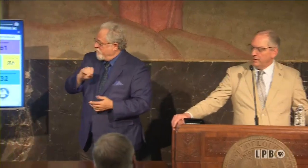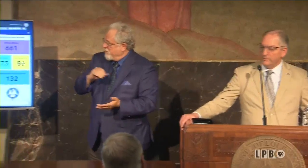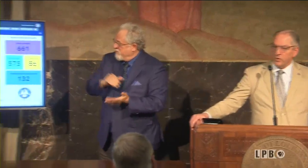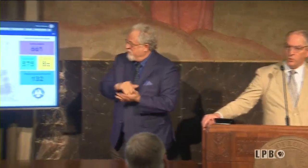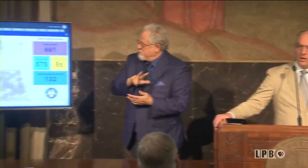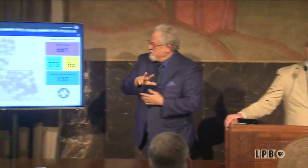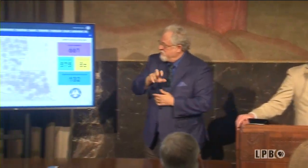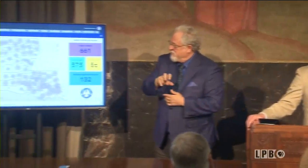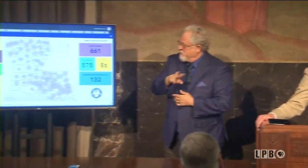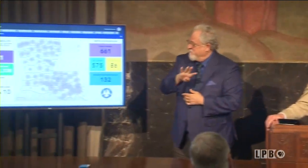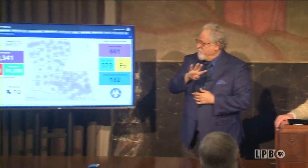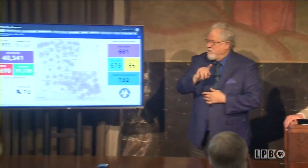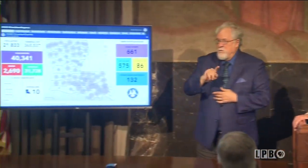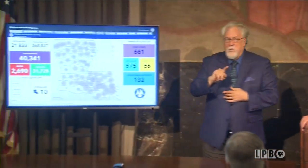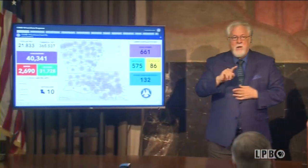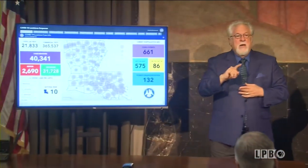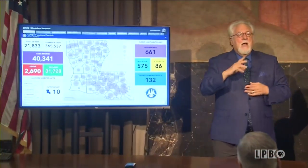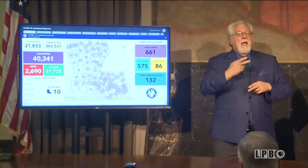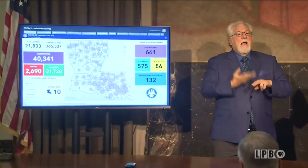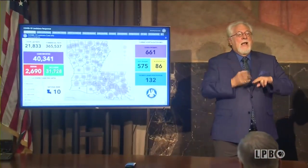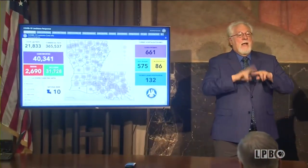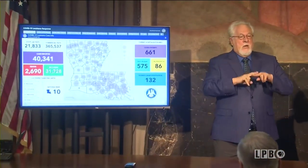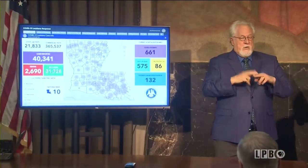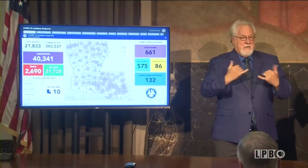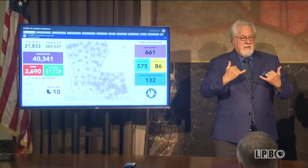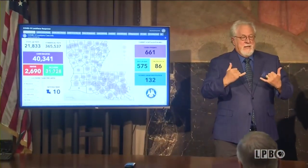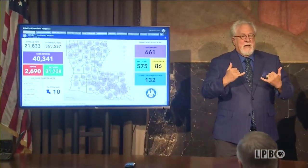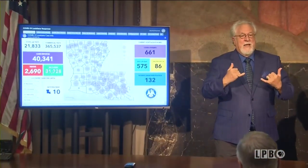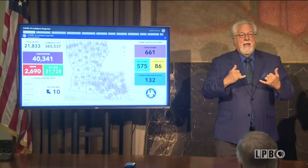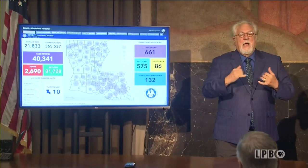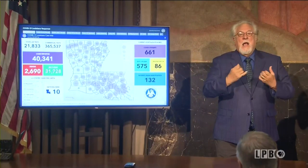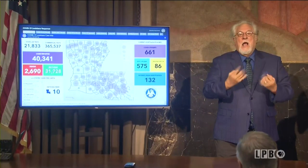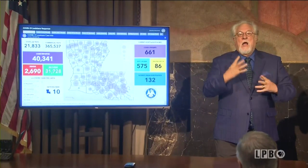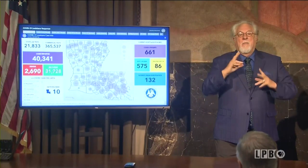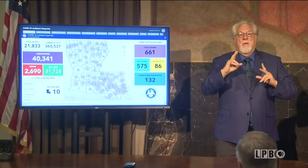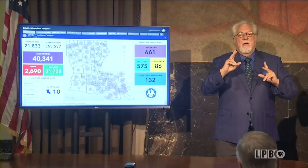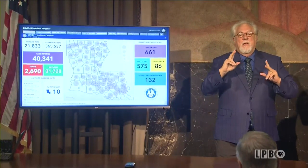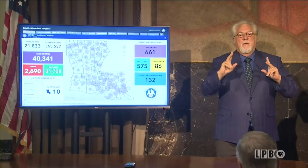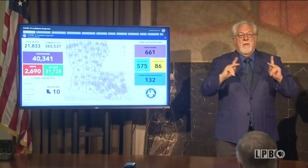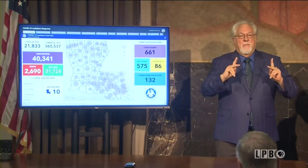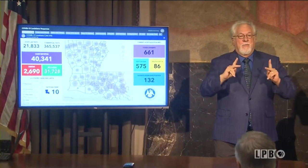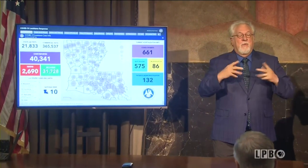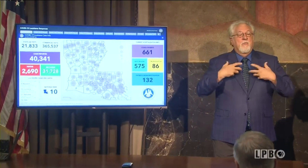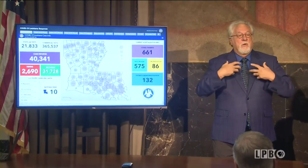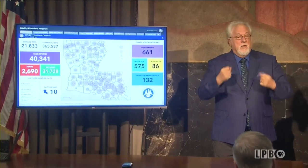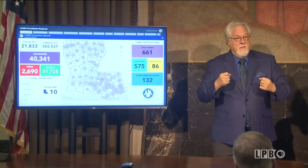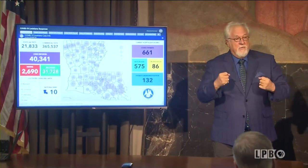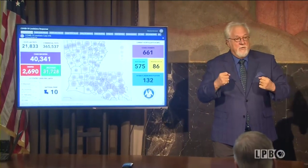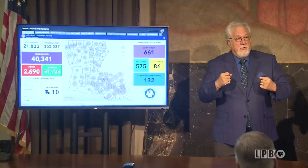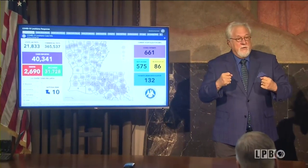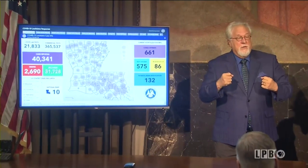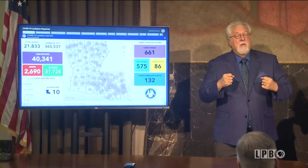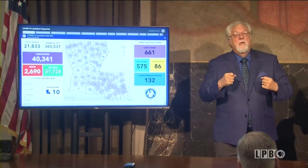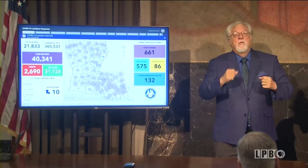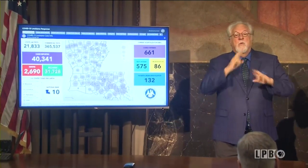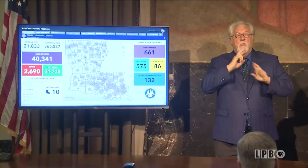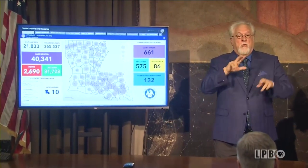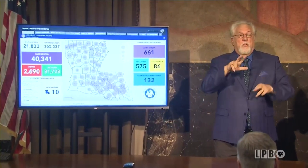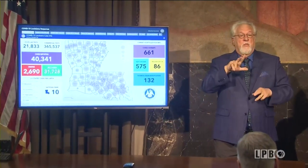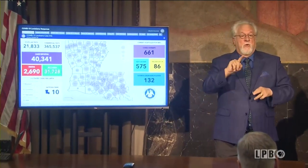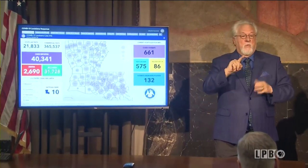40,341. We also increased today the number of presumed recoveries, and we are reporting